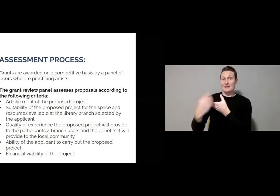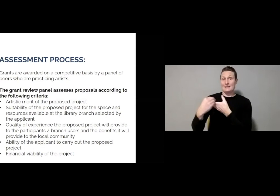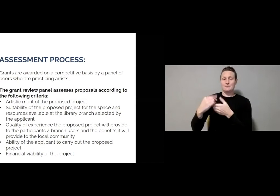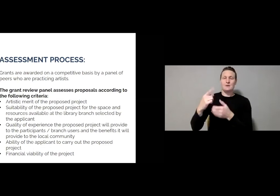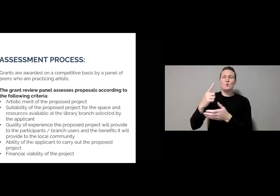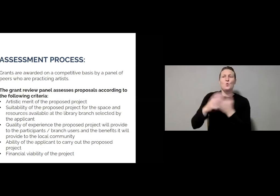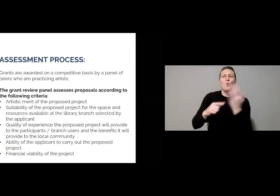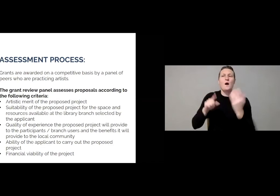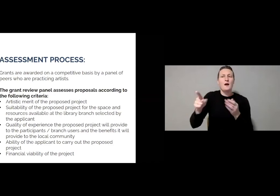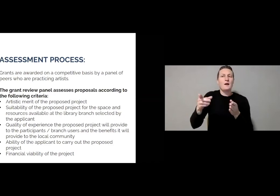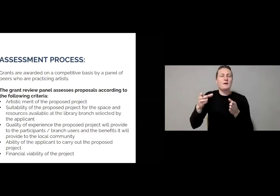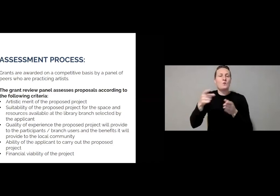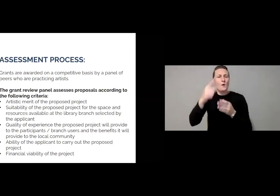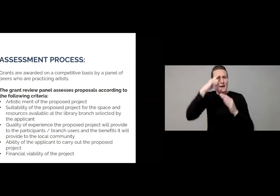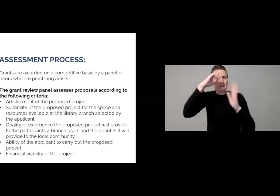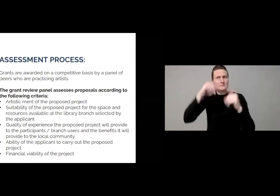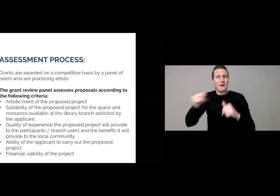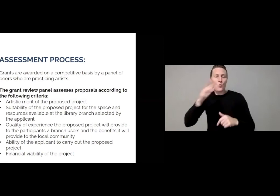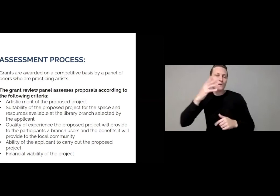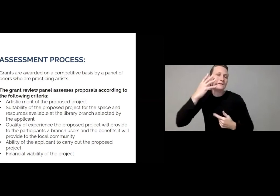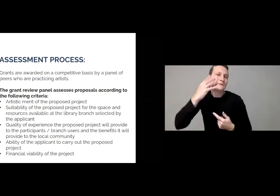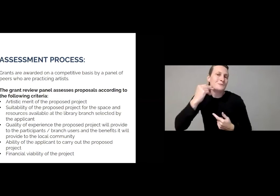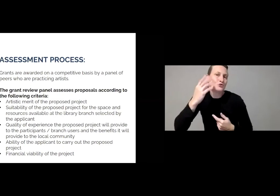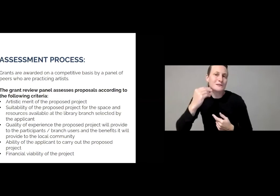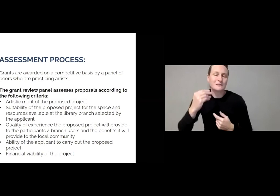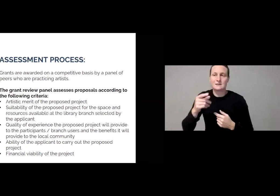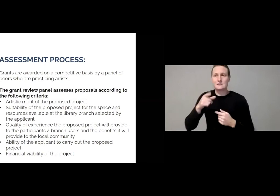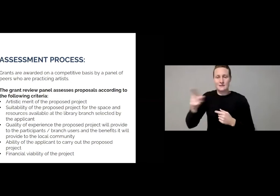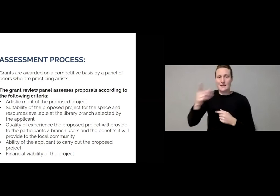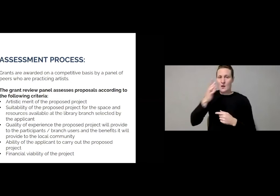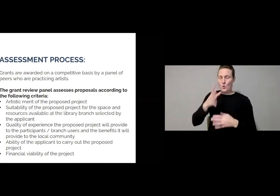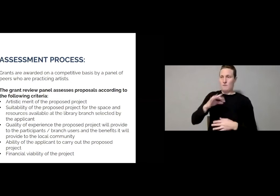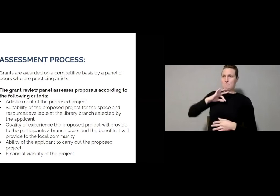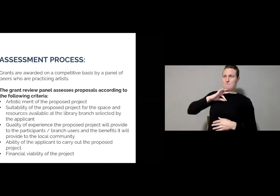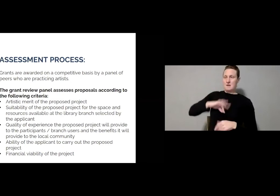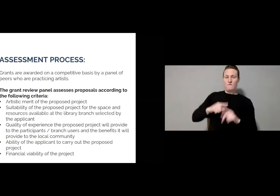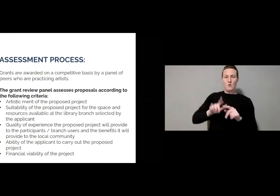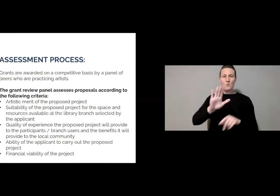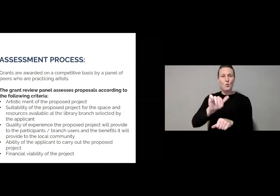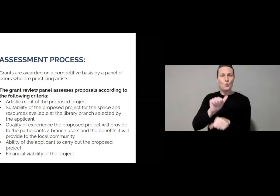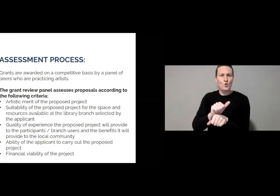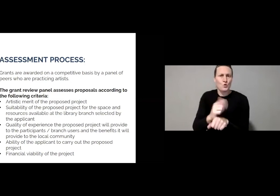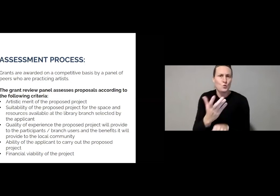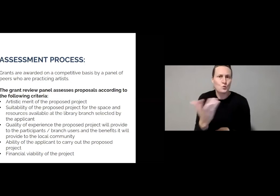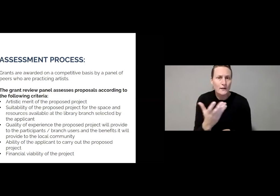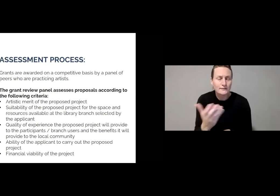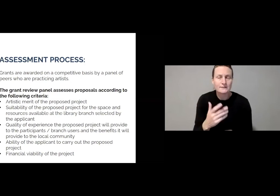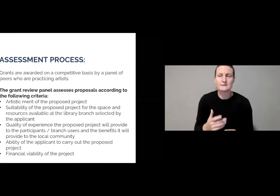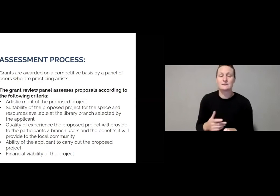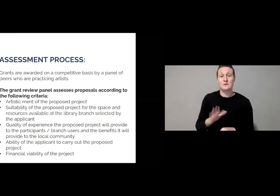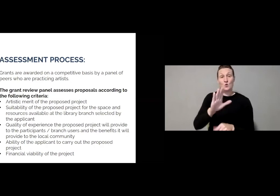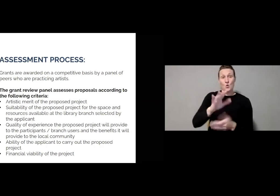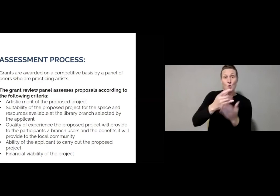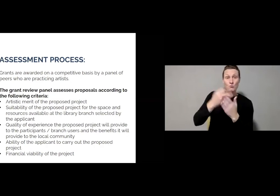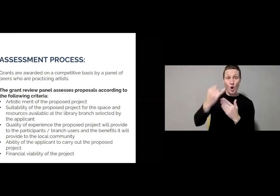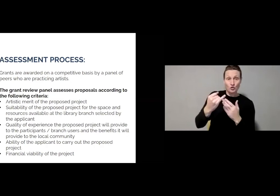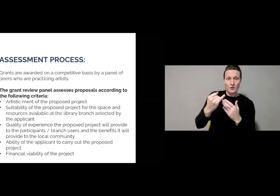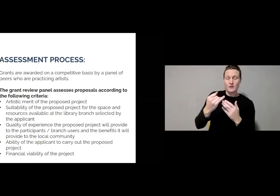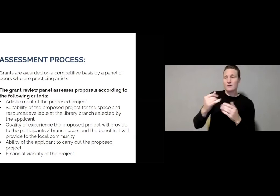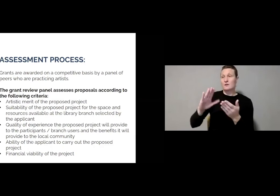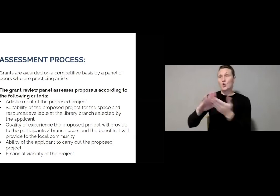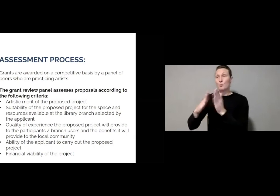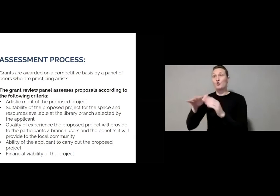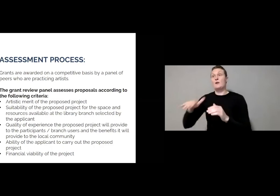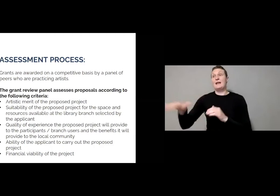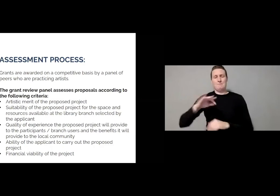the branch users will experience, how they'll benefit from the project, how the project will benefit the local community, things like that.